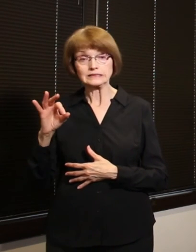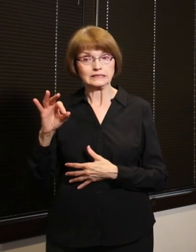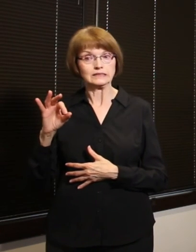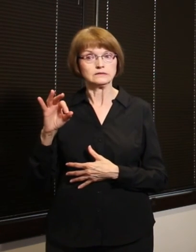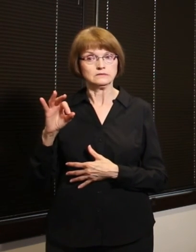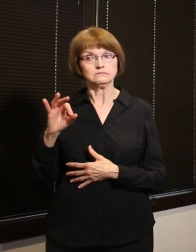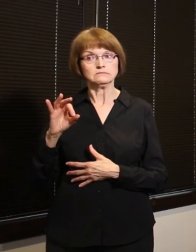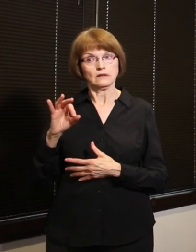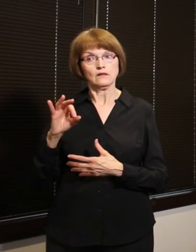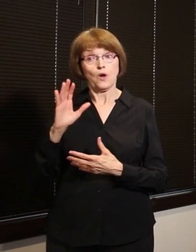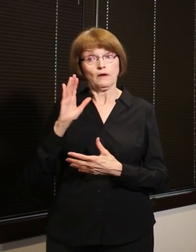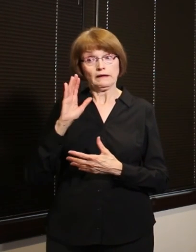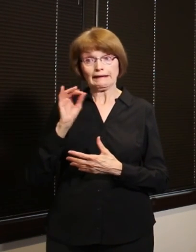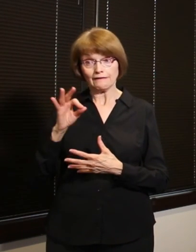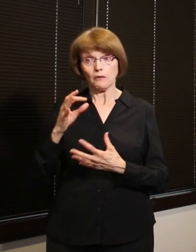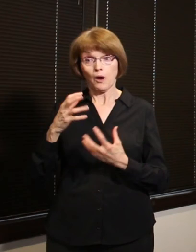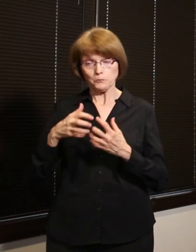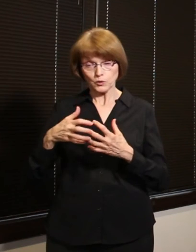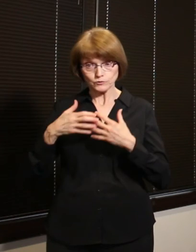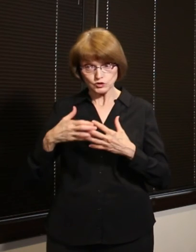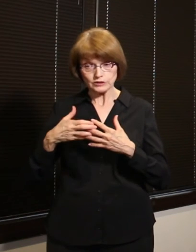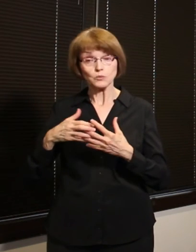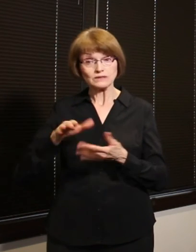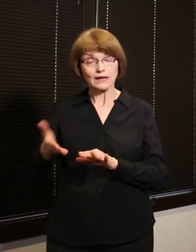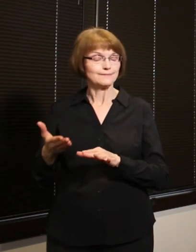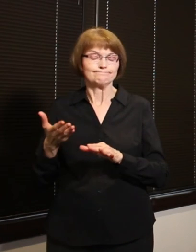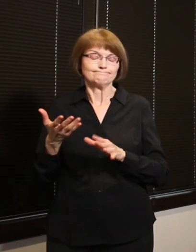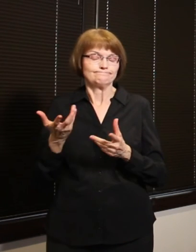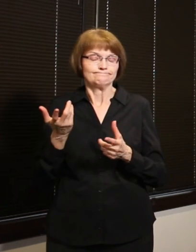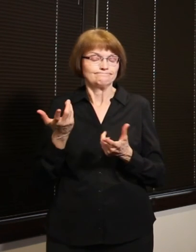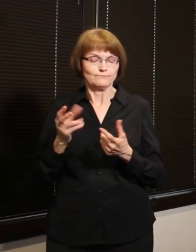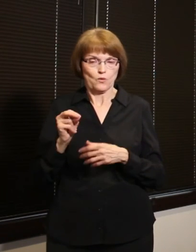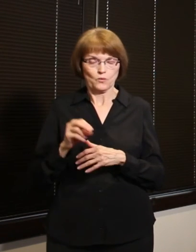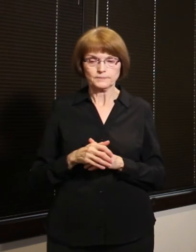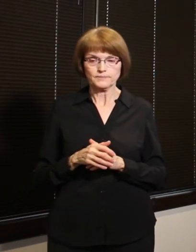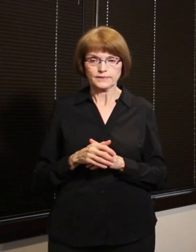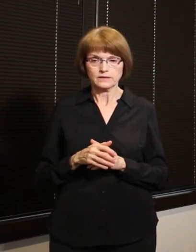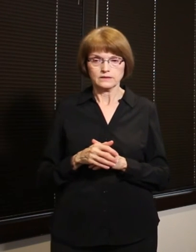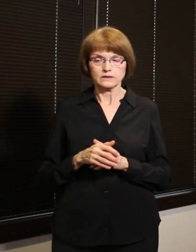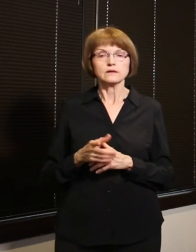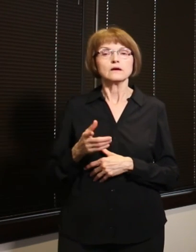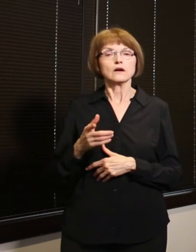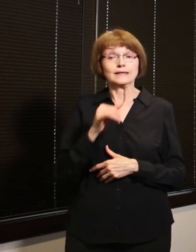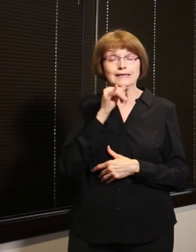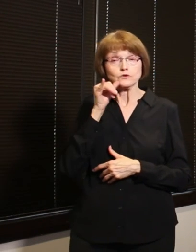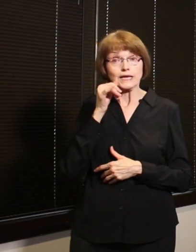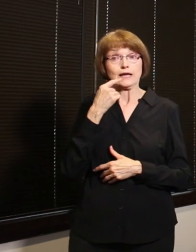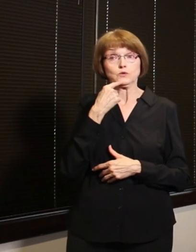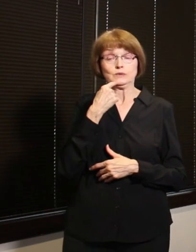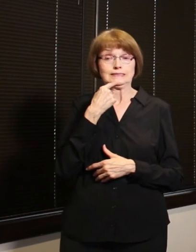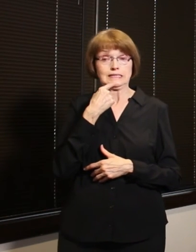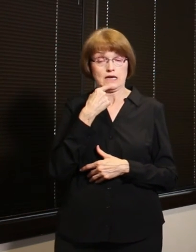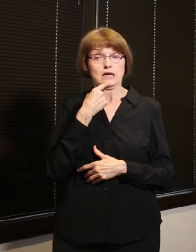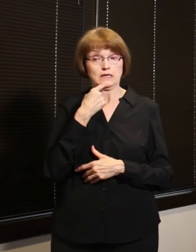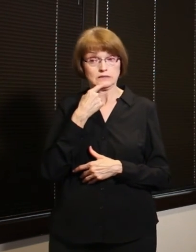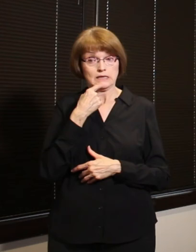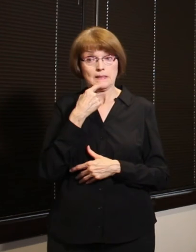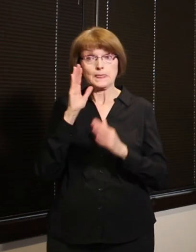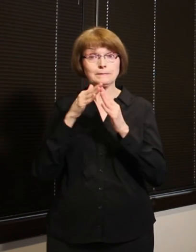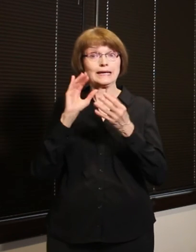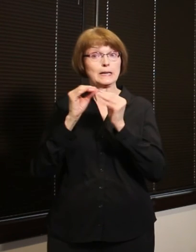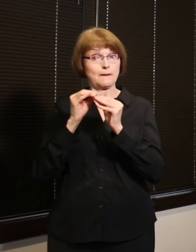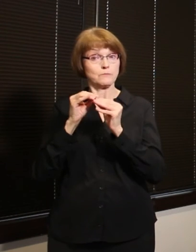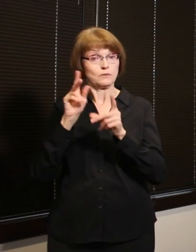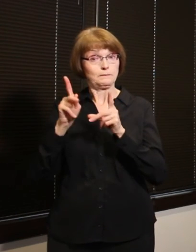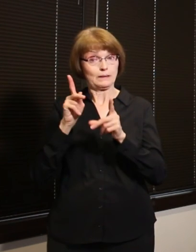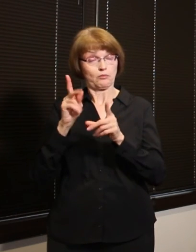You said yesterday that you thought the decline in hospitalizations was coming soon. When the downward trend occurs, what